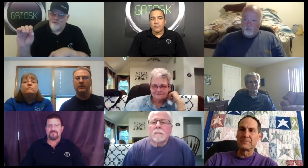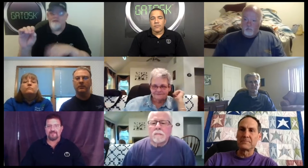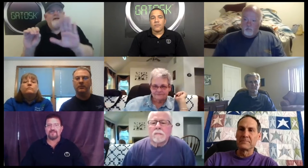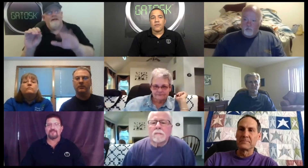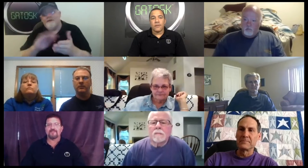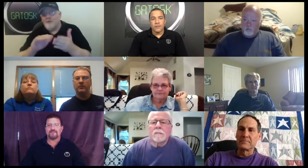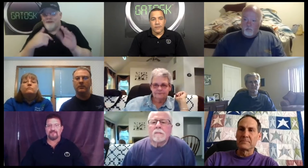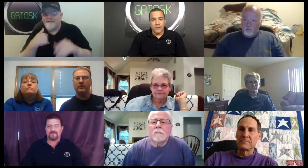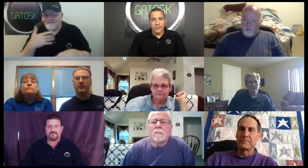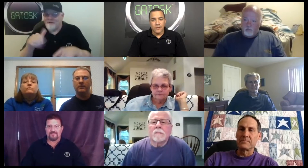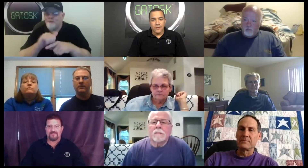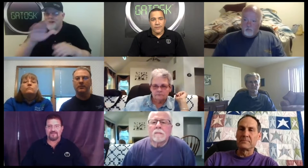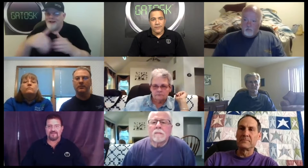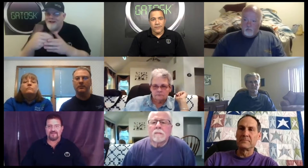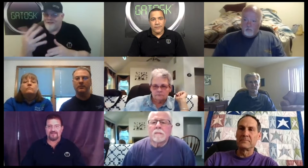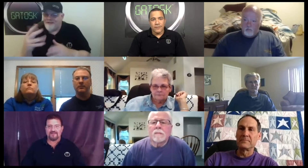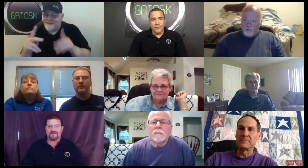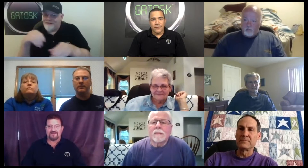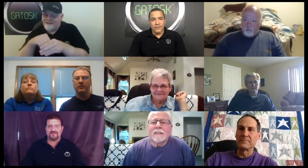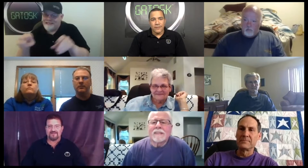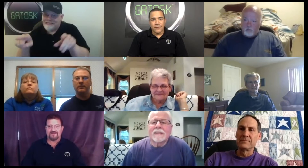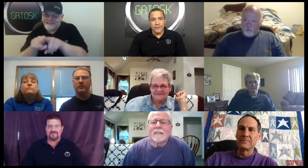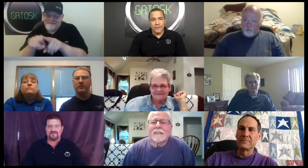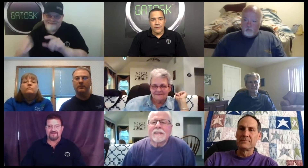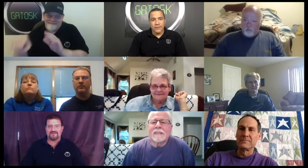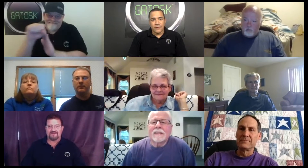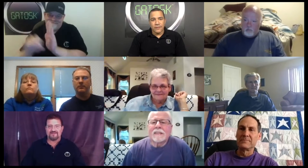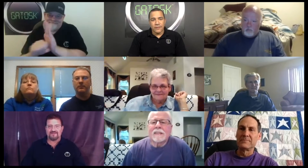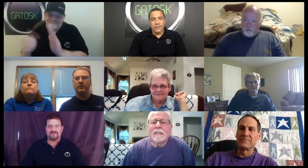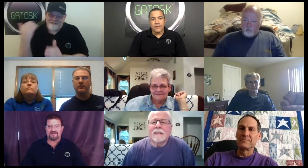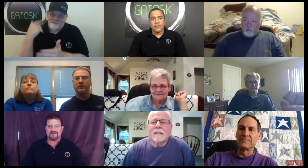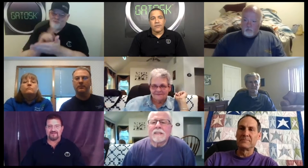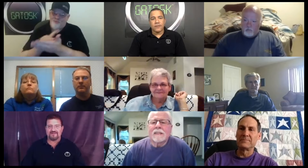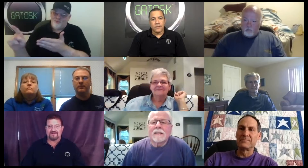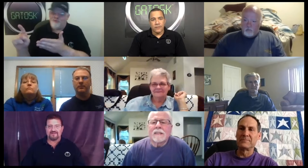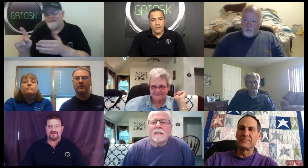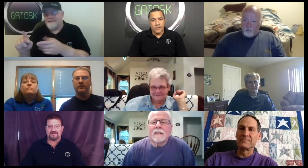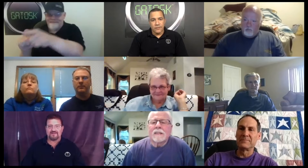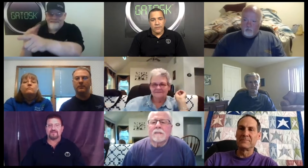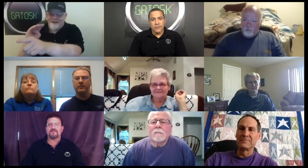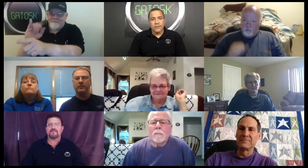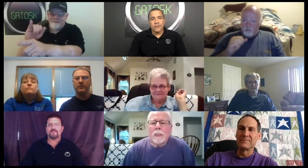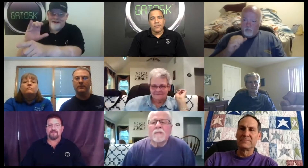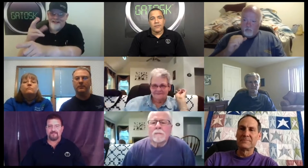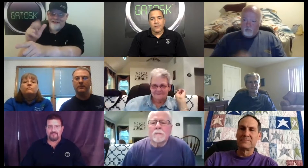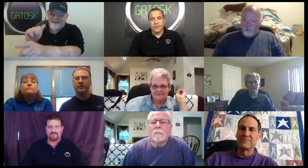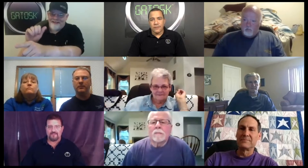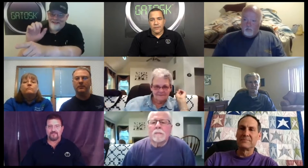He's from Missouri. Oh, excuse me. I met with all the same people in the same state here last week. Here,